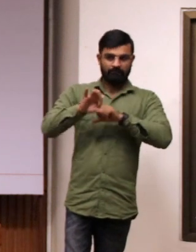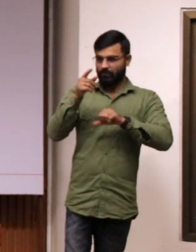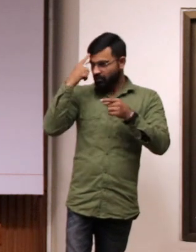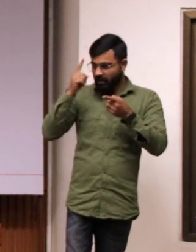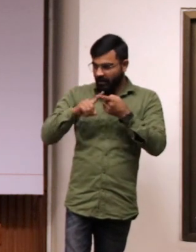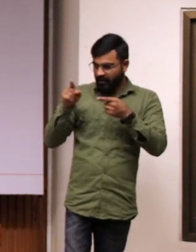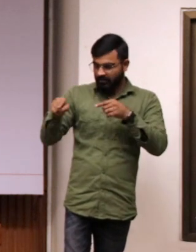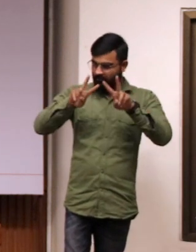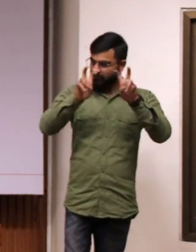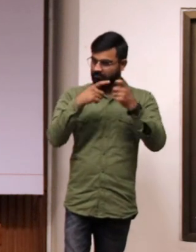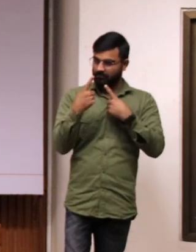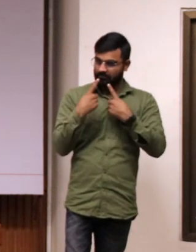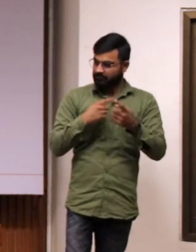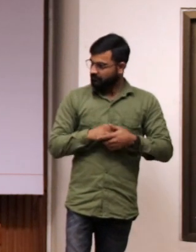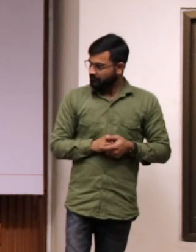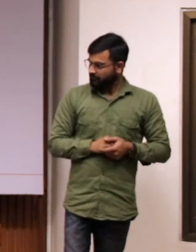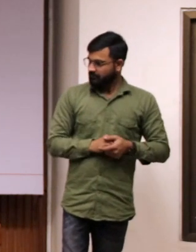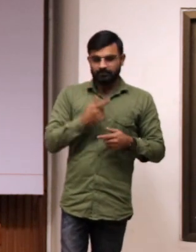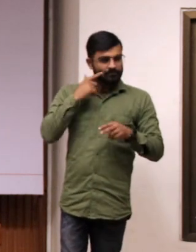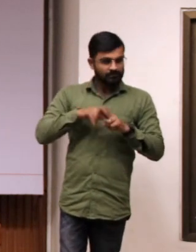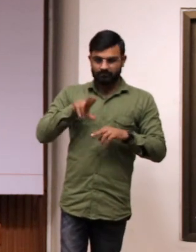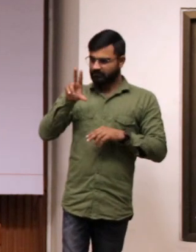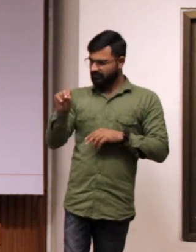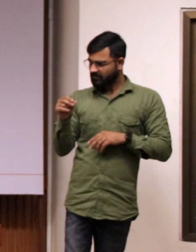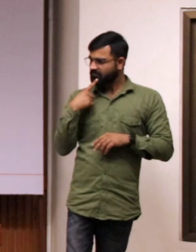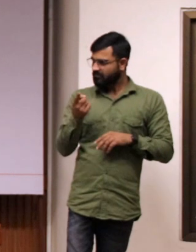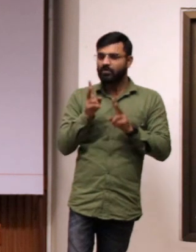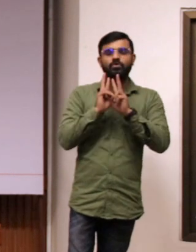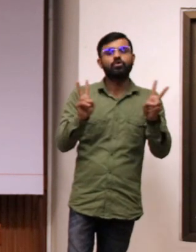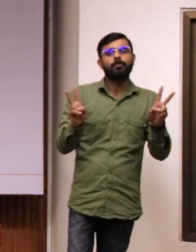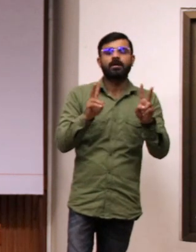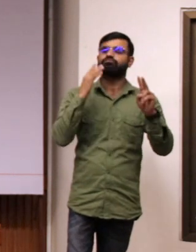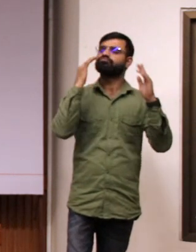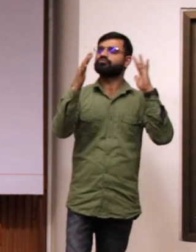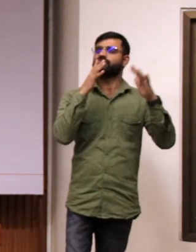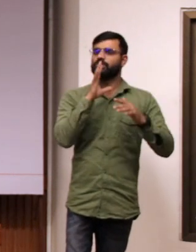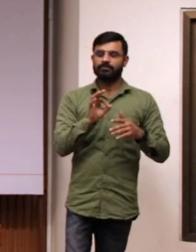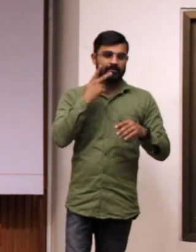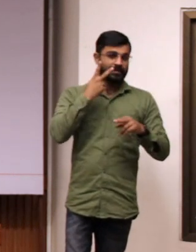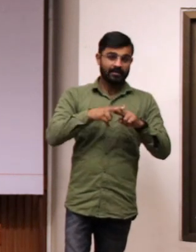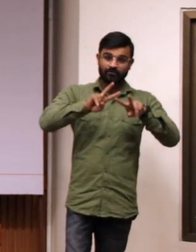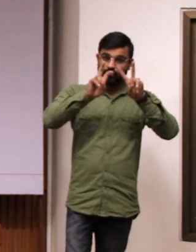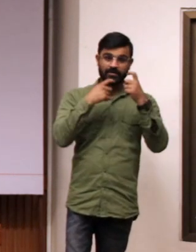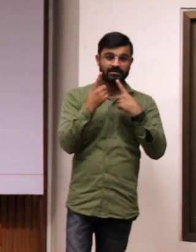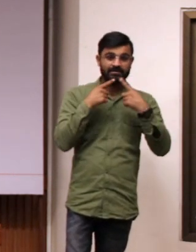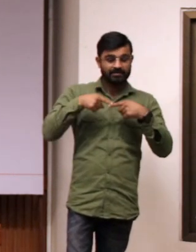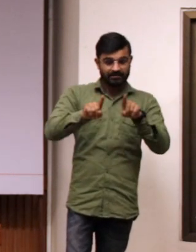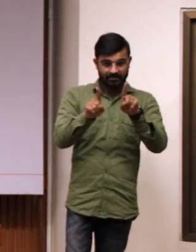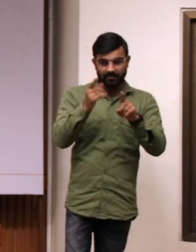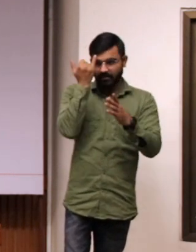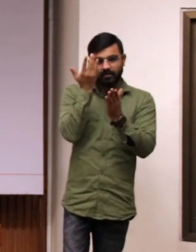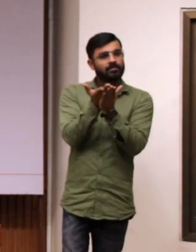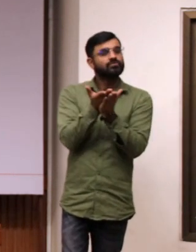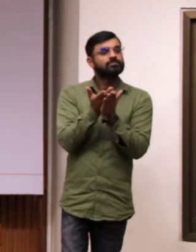agree with the definition? And if not, then and also the common perception of a forest. Actually, when you look at definition itself, it